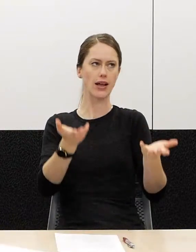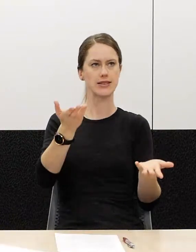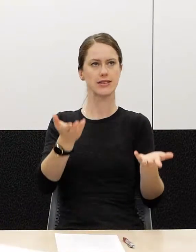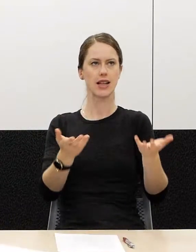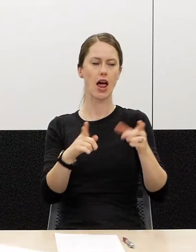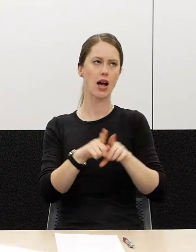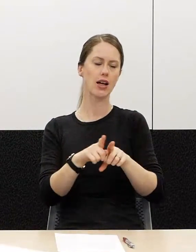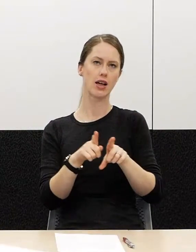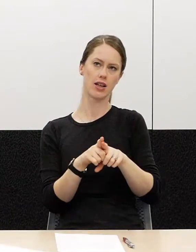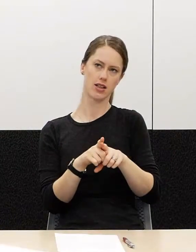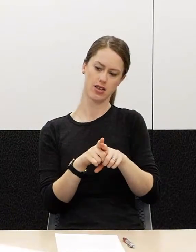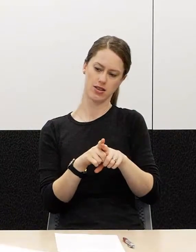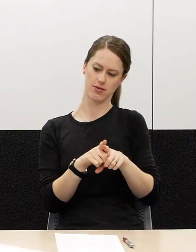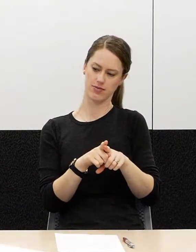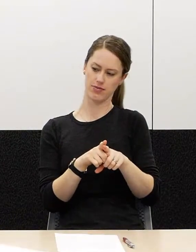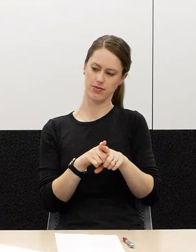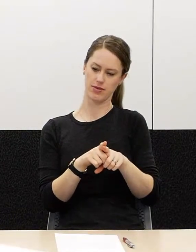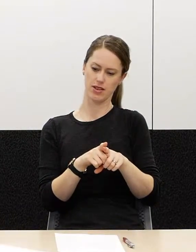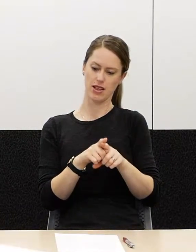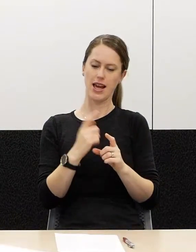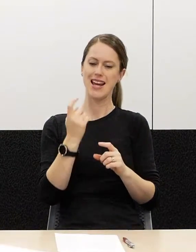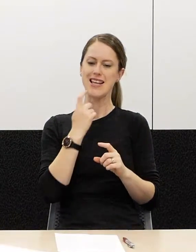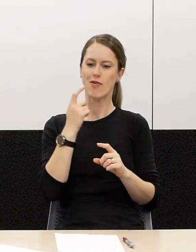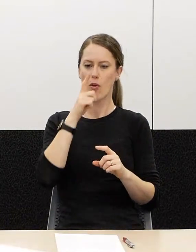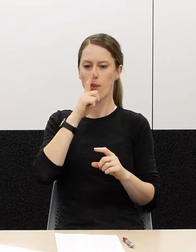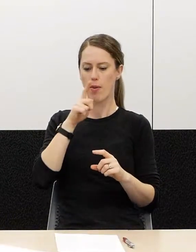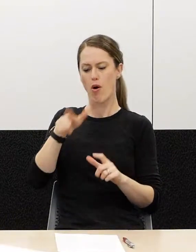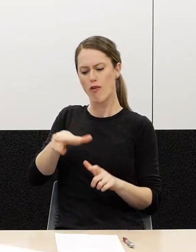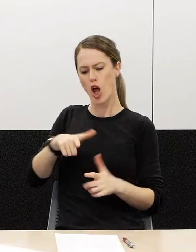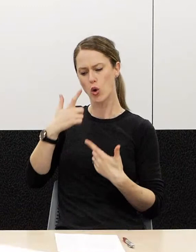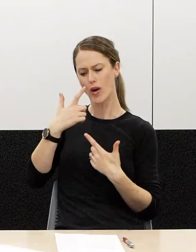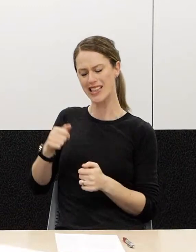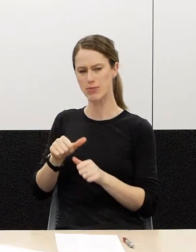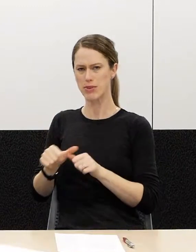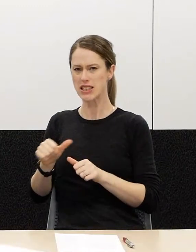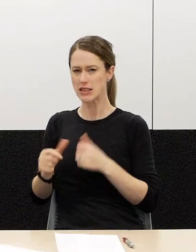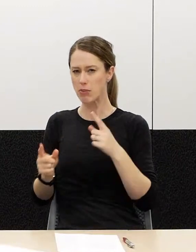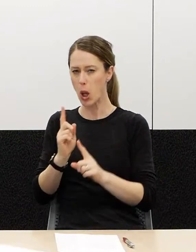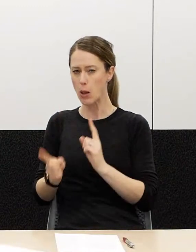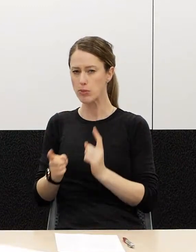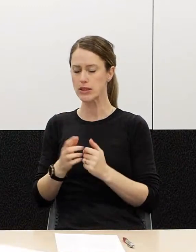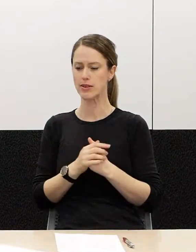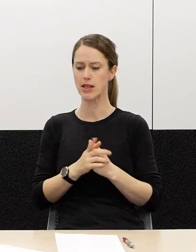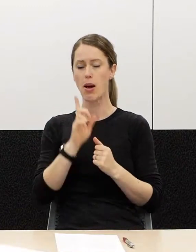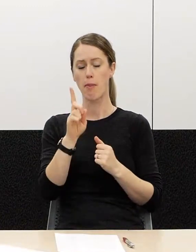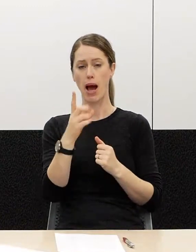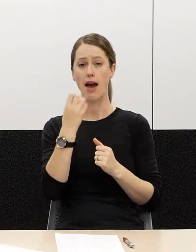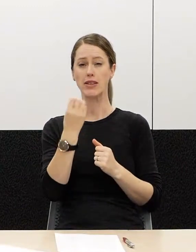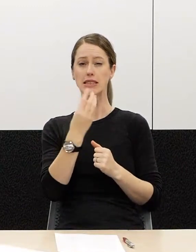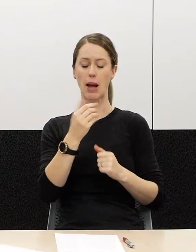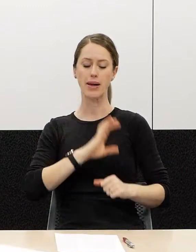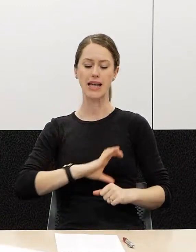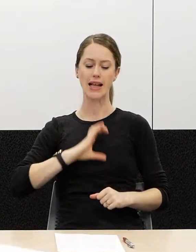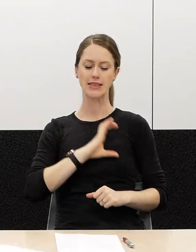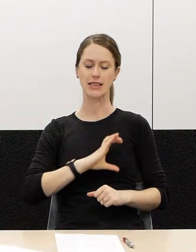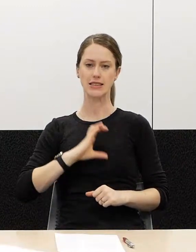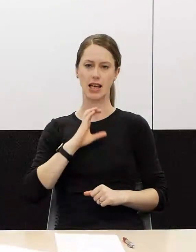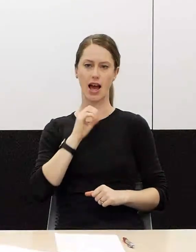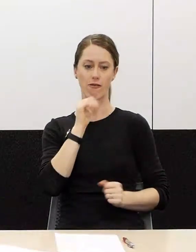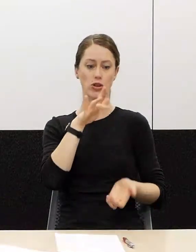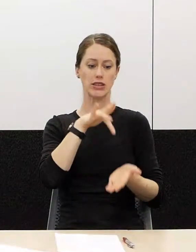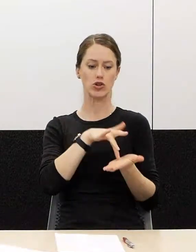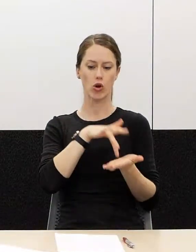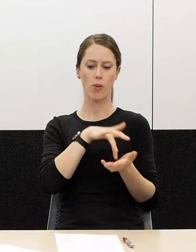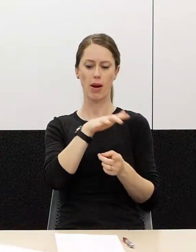balanced with convenience of local care. So, but there are some cancers where